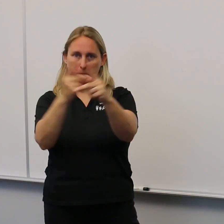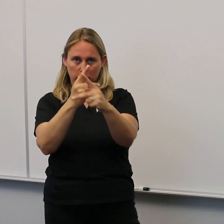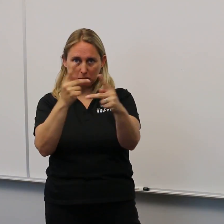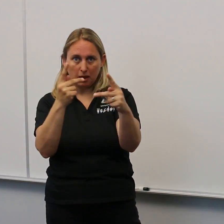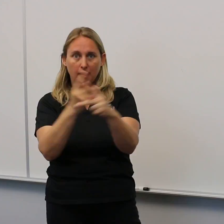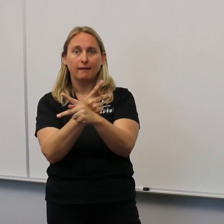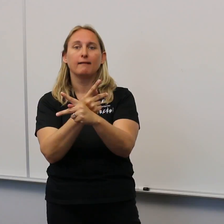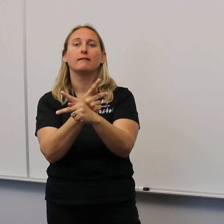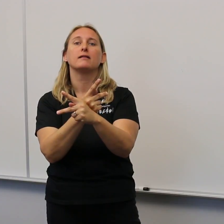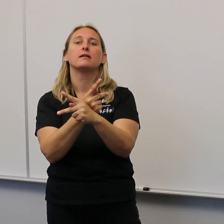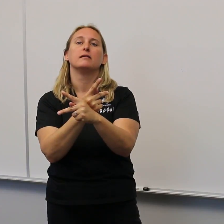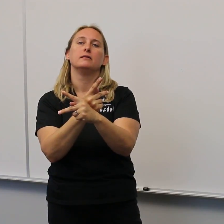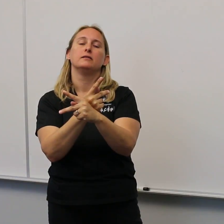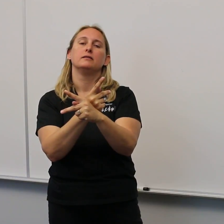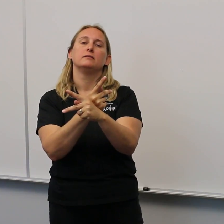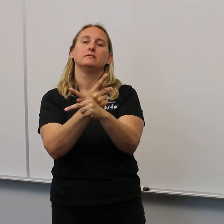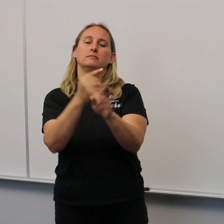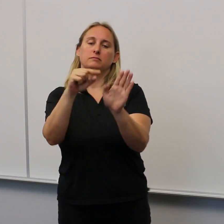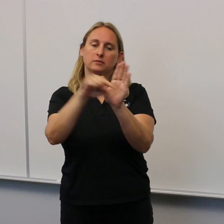multiplied by negative 2.